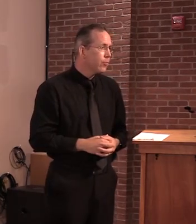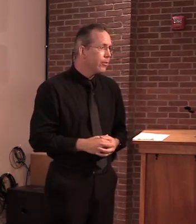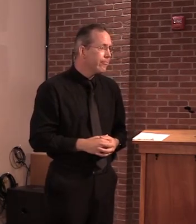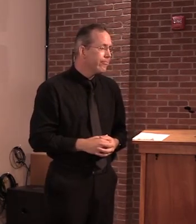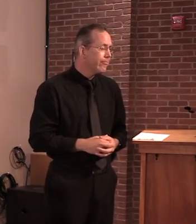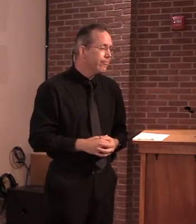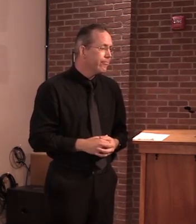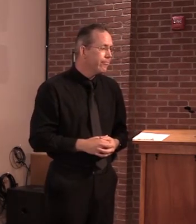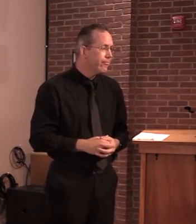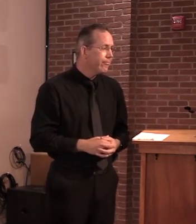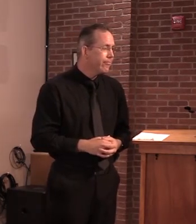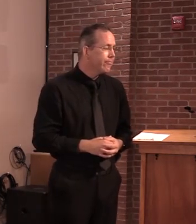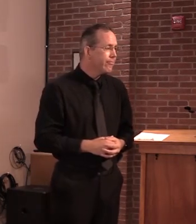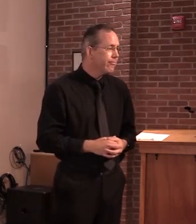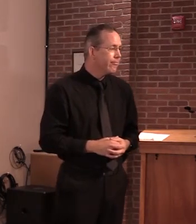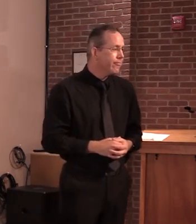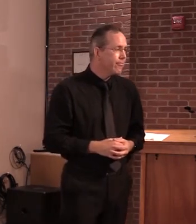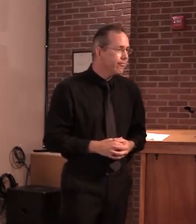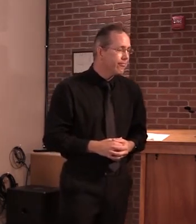All right. Thanks. Thank you, Governor.